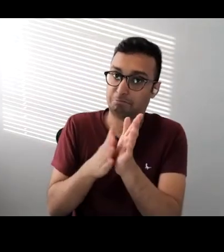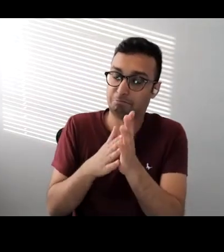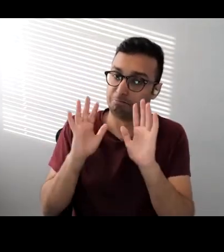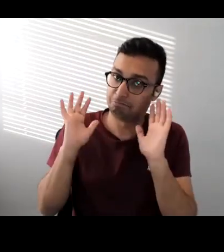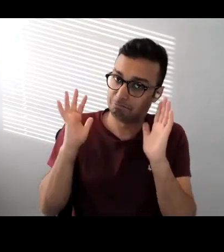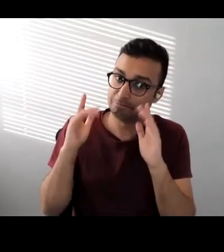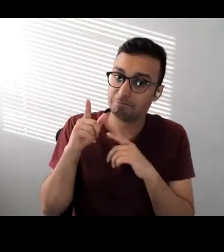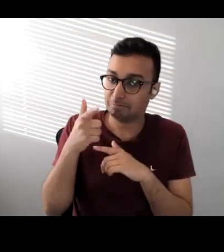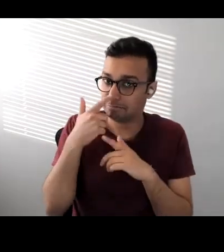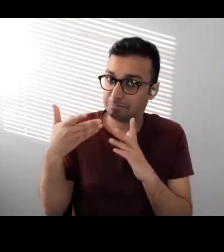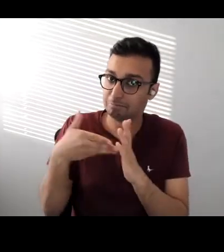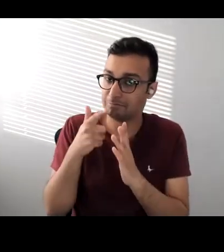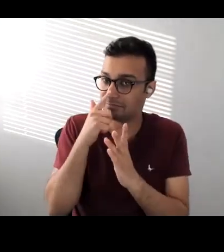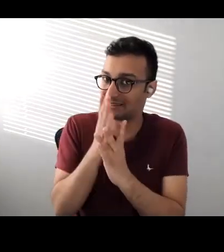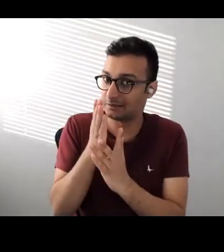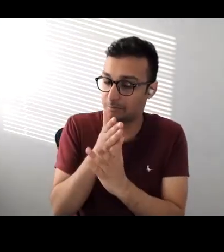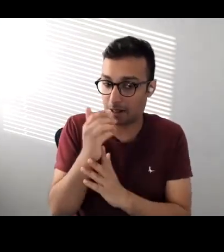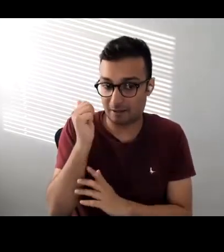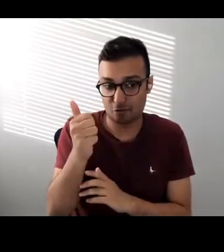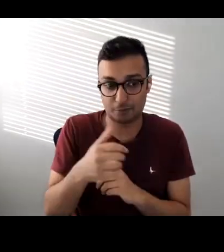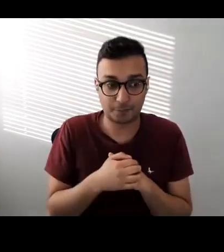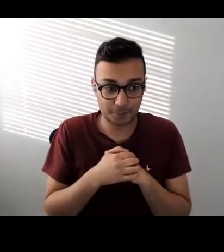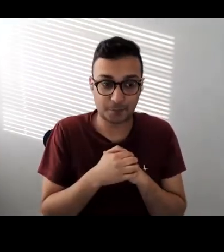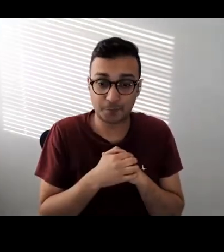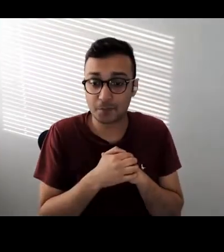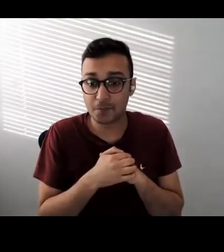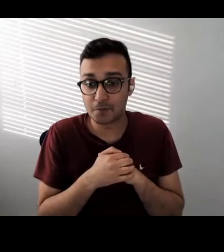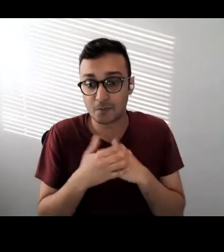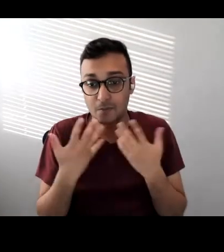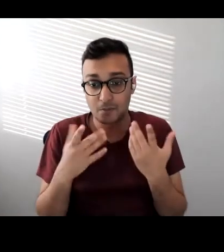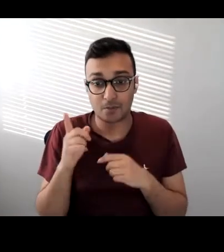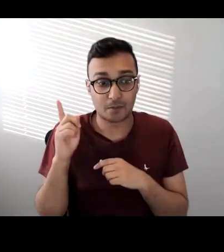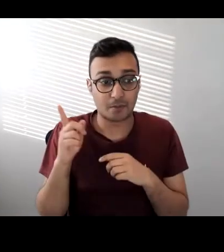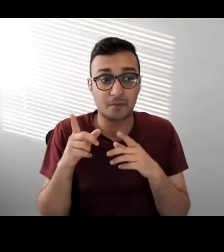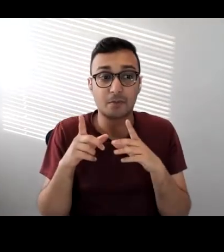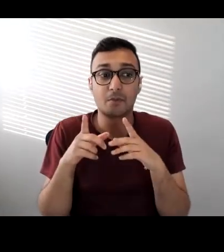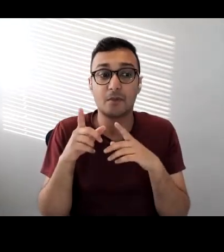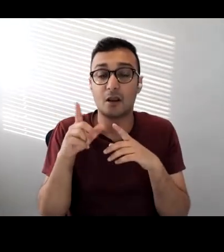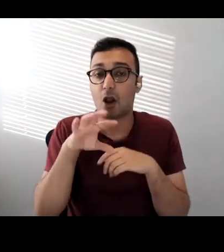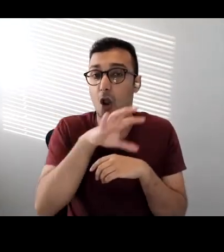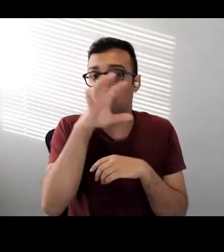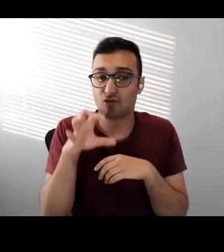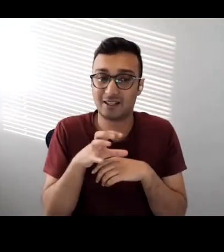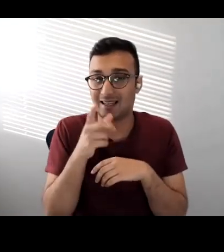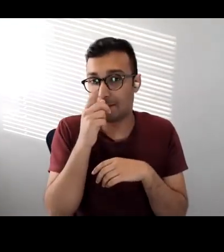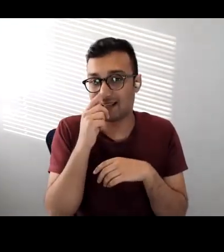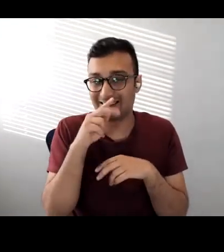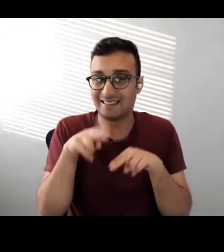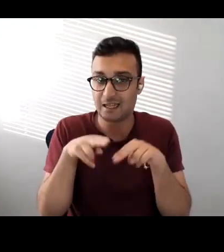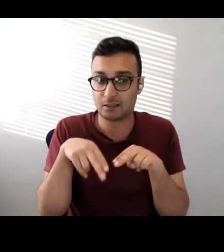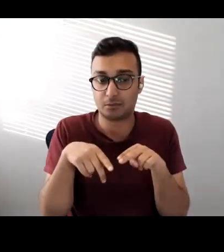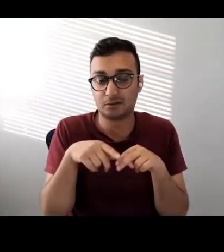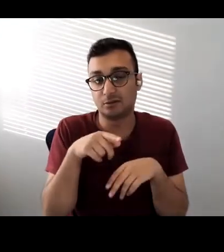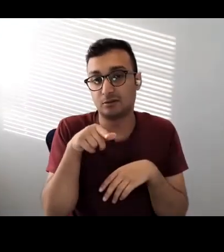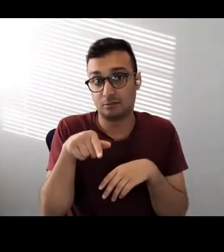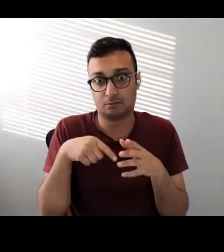the accessibility elements as well. So just a bit of an overview. So the country capacity assessment is a UK aid funded